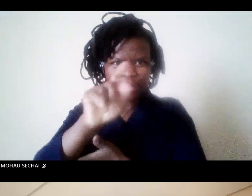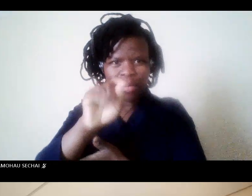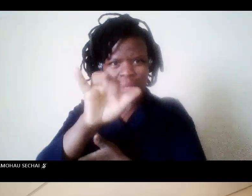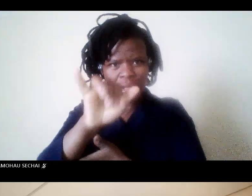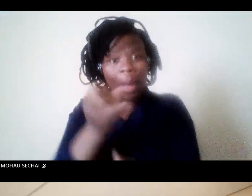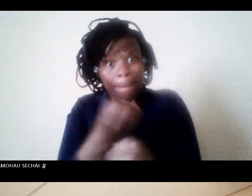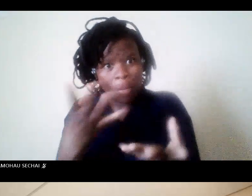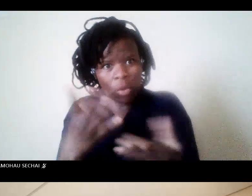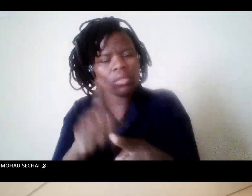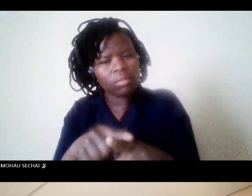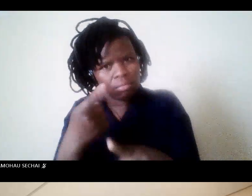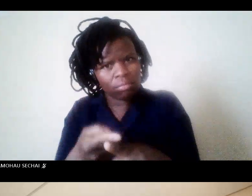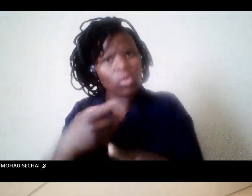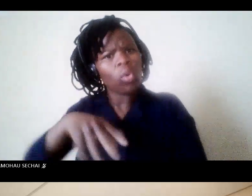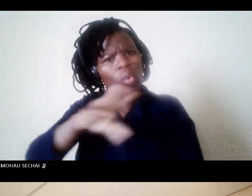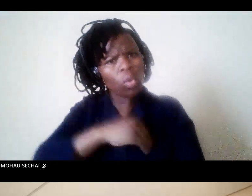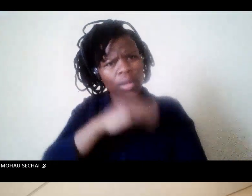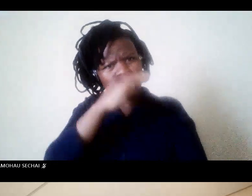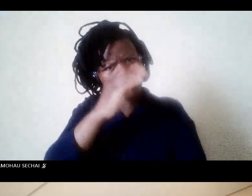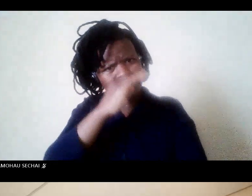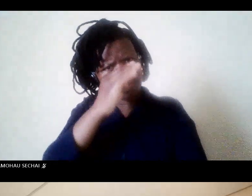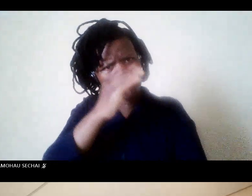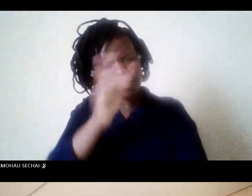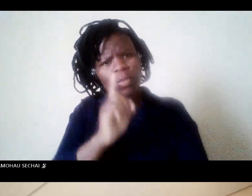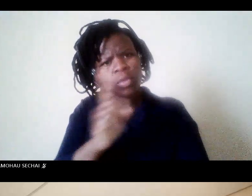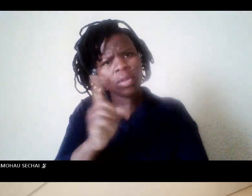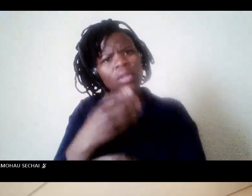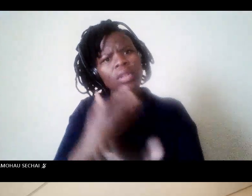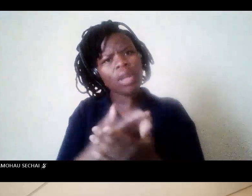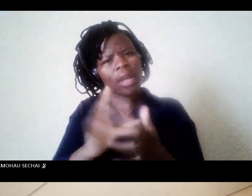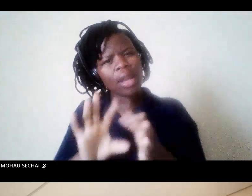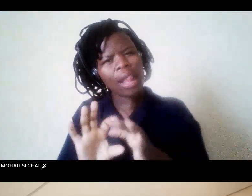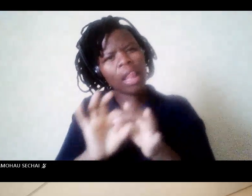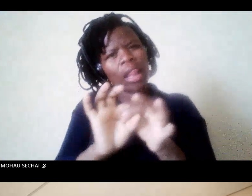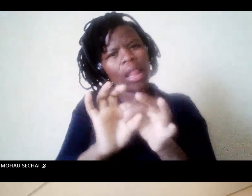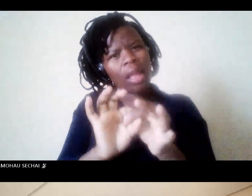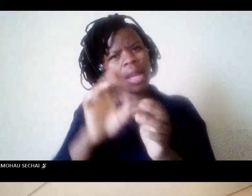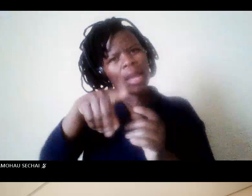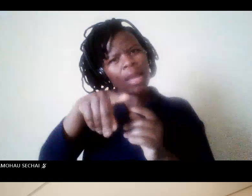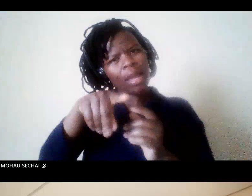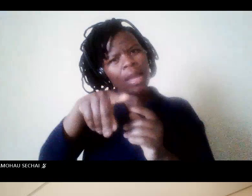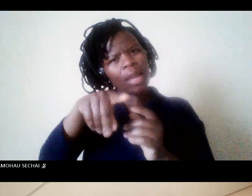we tend to lean towards the pity side